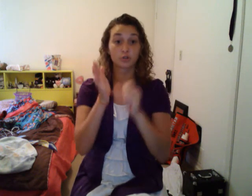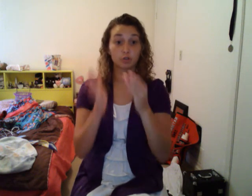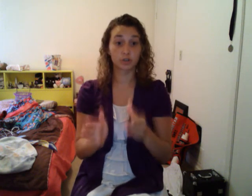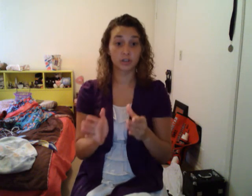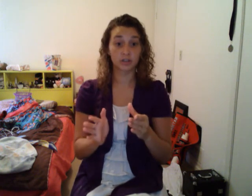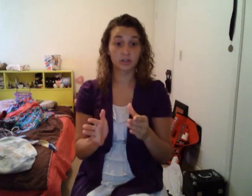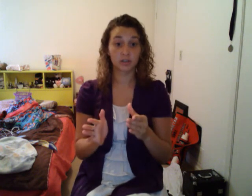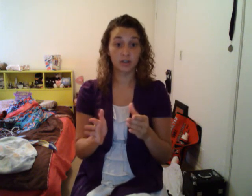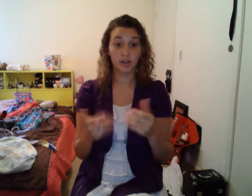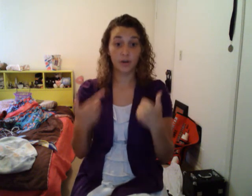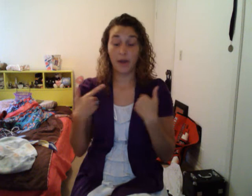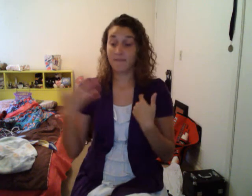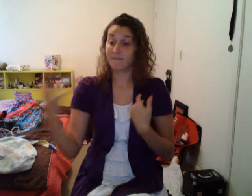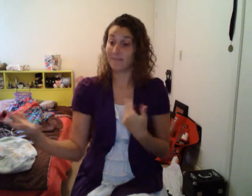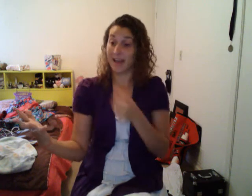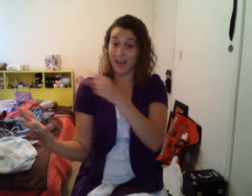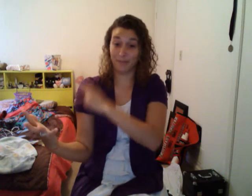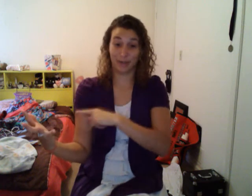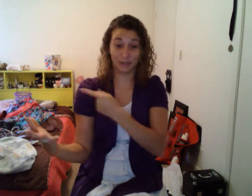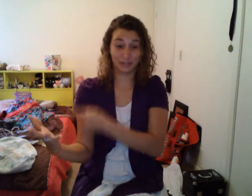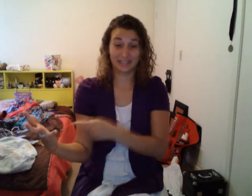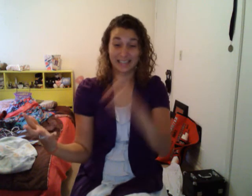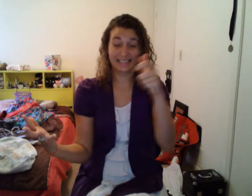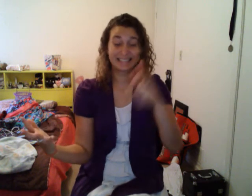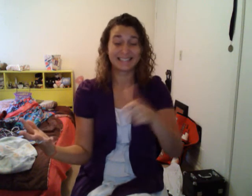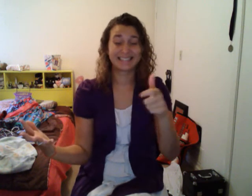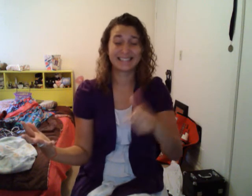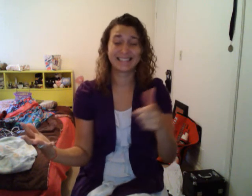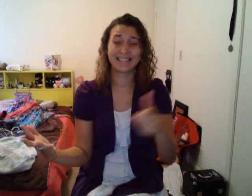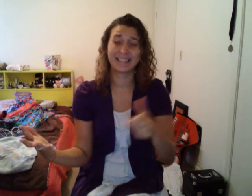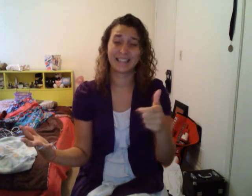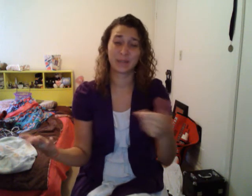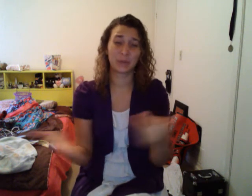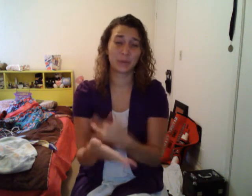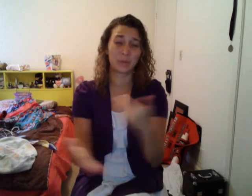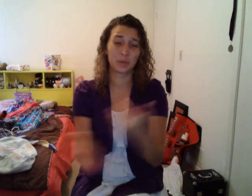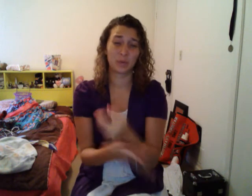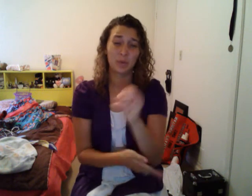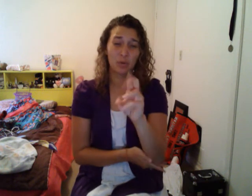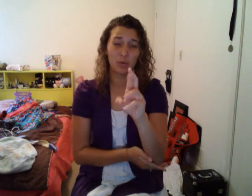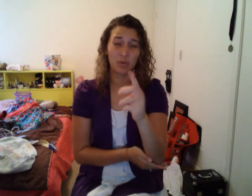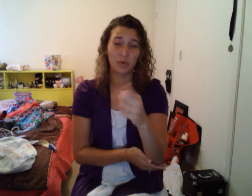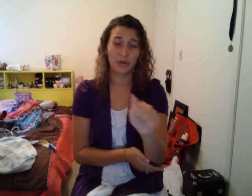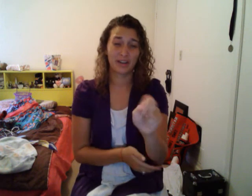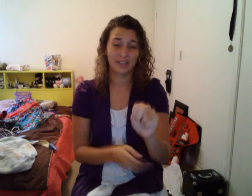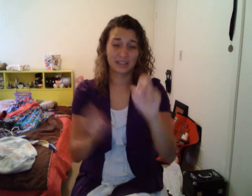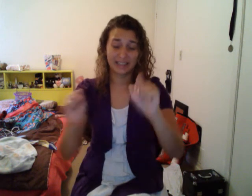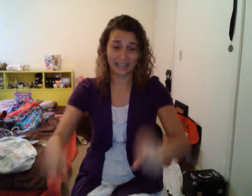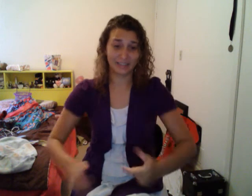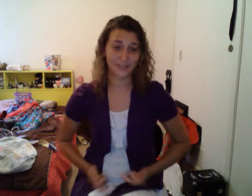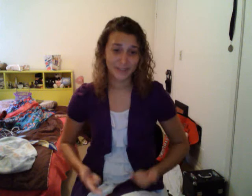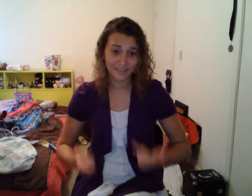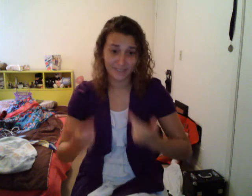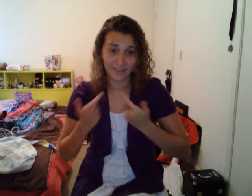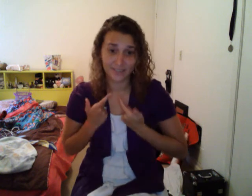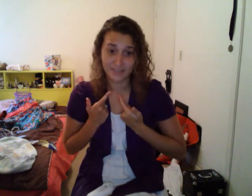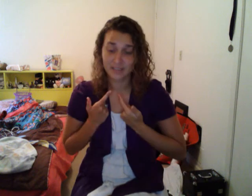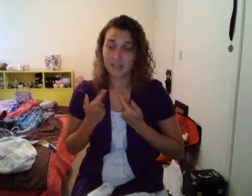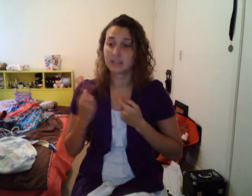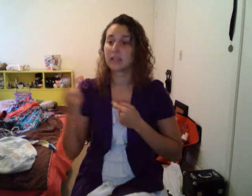5 patients, each in desperate need of an organ transplant in order to survive. 1 needs a heart, 1 a